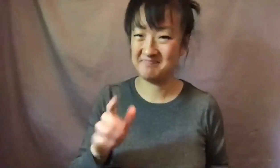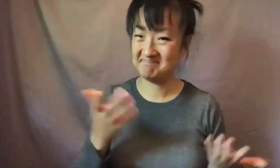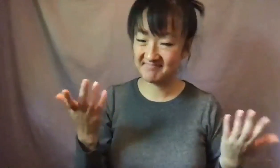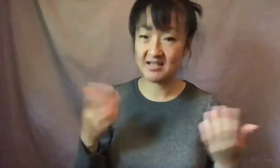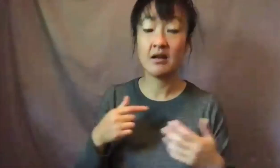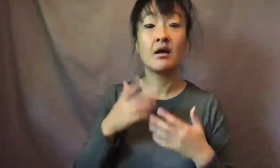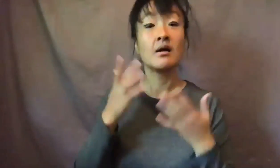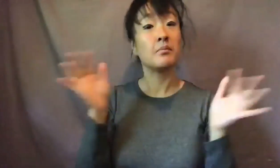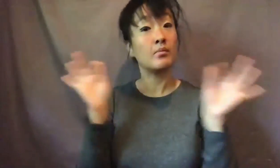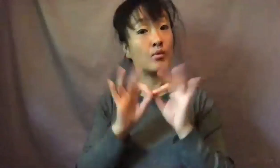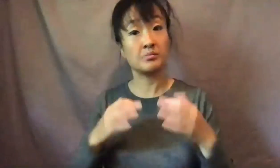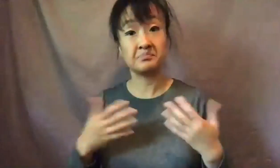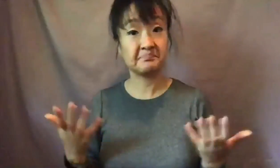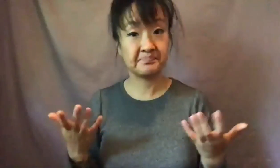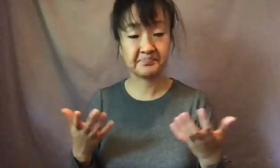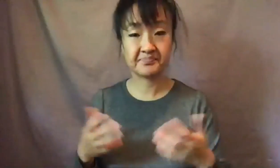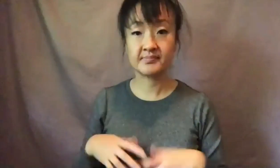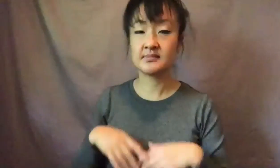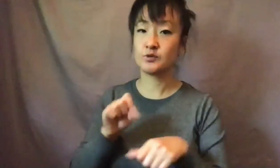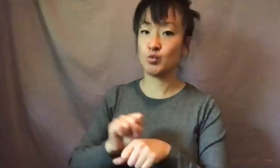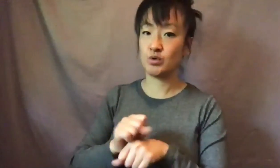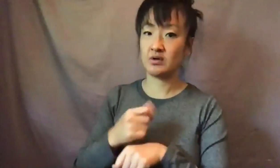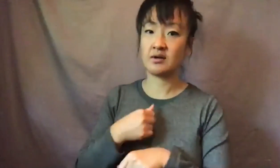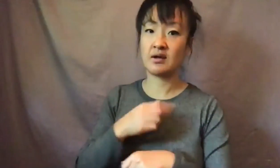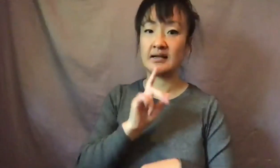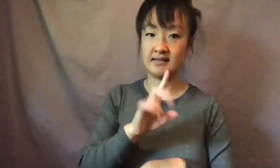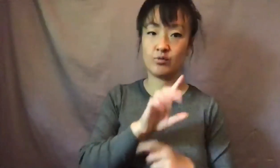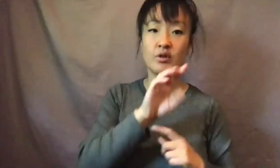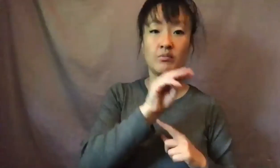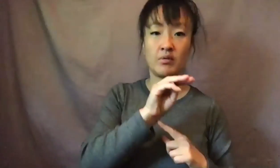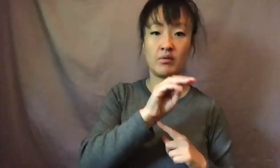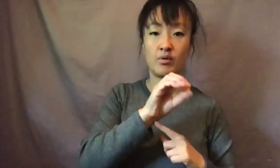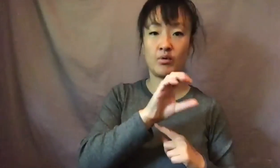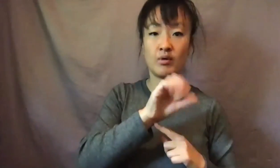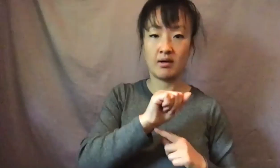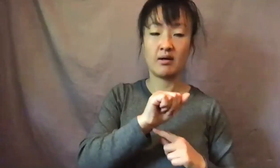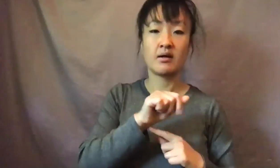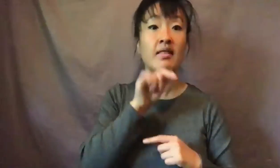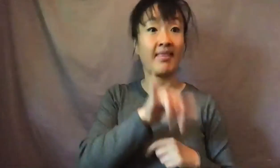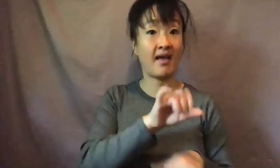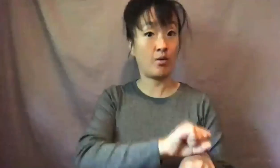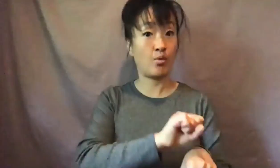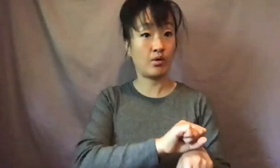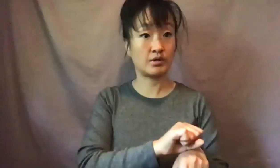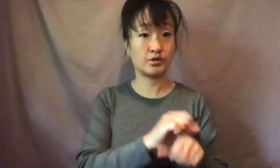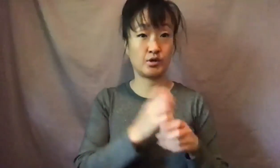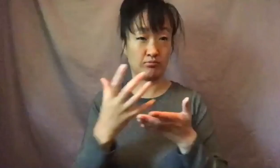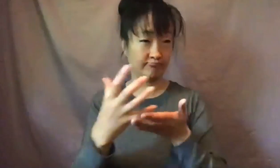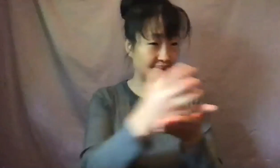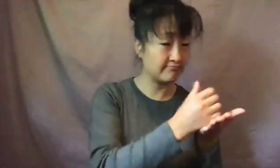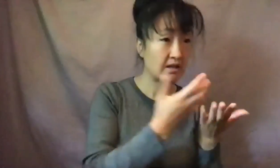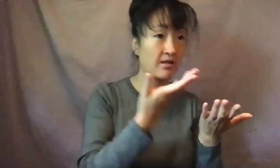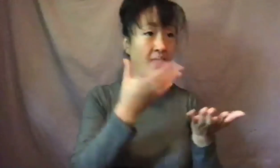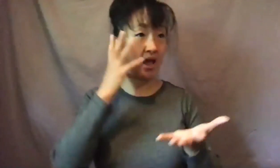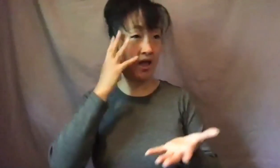really important was, particularly with the work that I did with Mocha, was sort of taking the experience of Chinese medicine